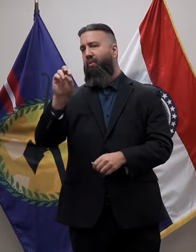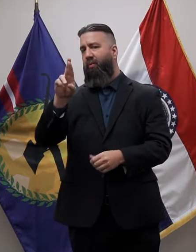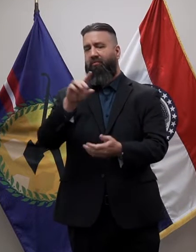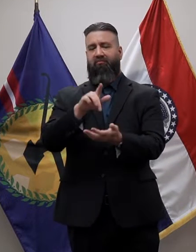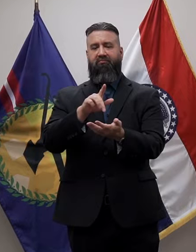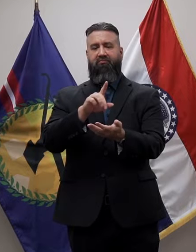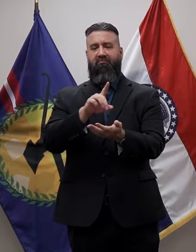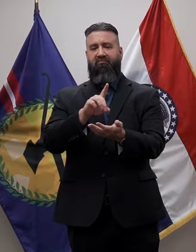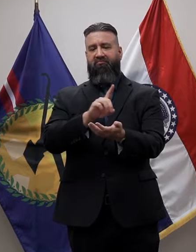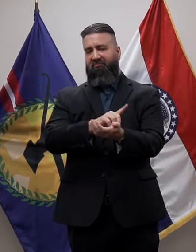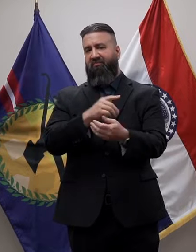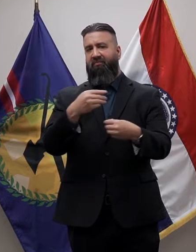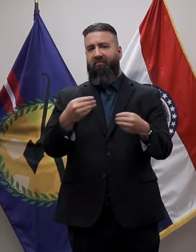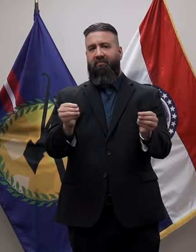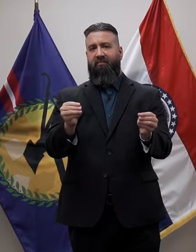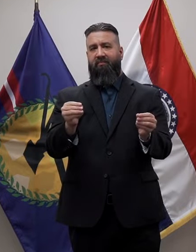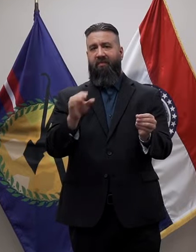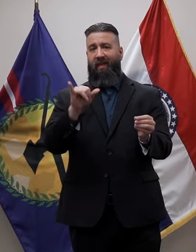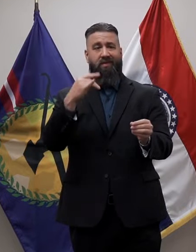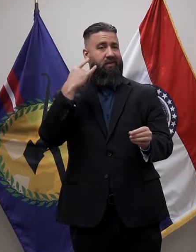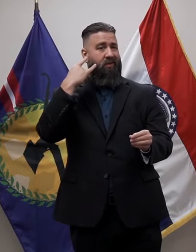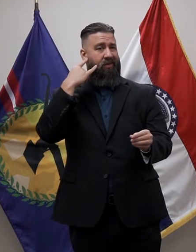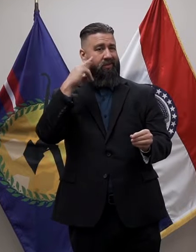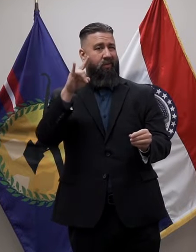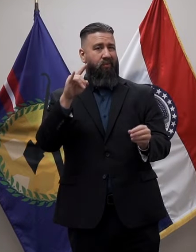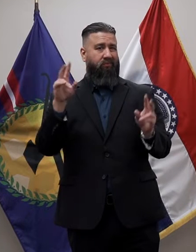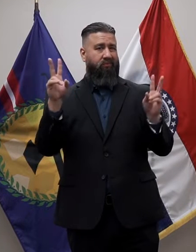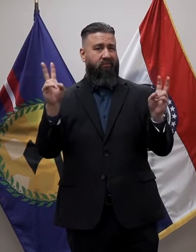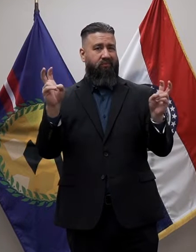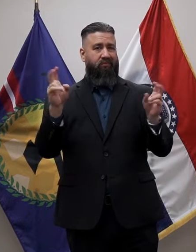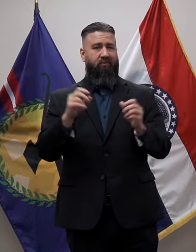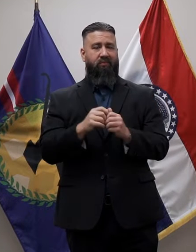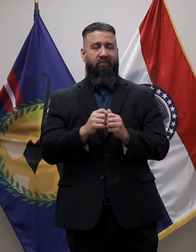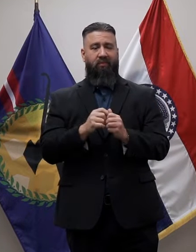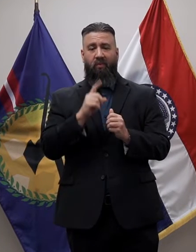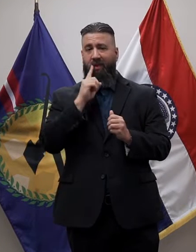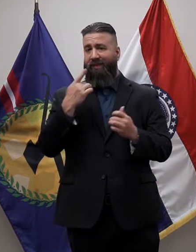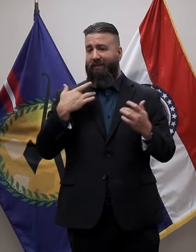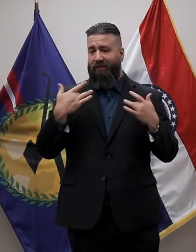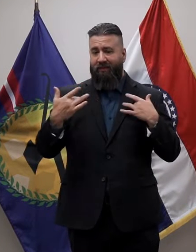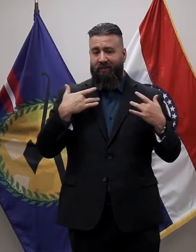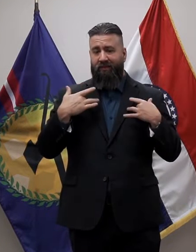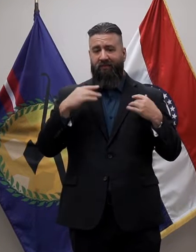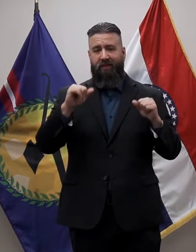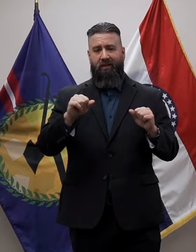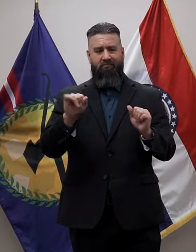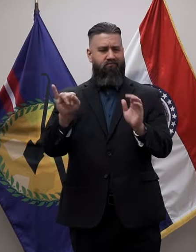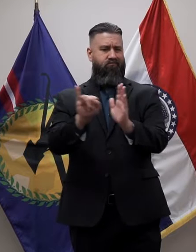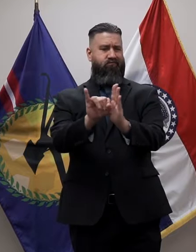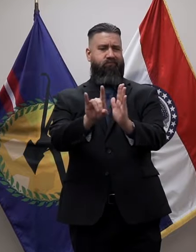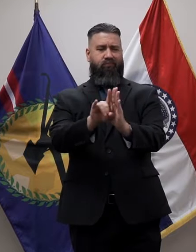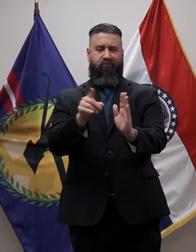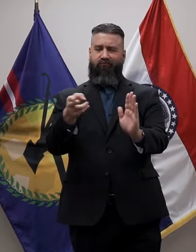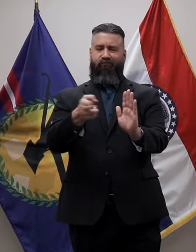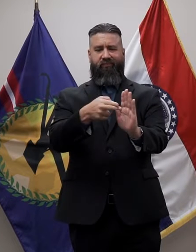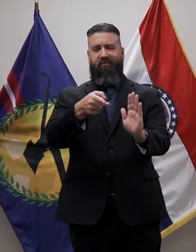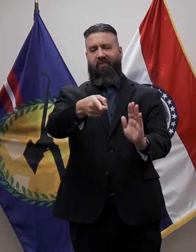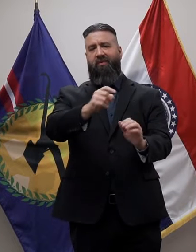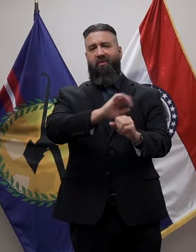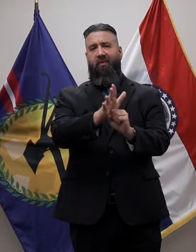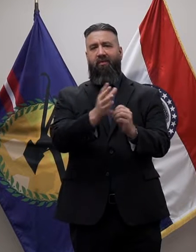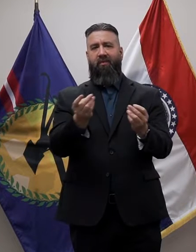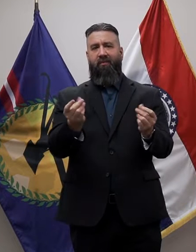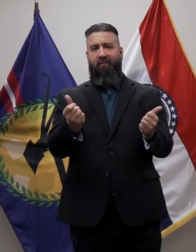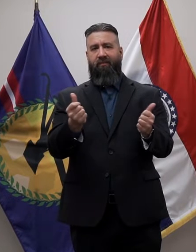are considered the gold standard in testing. They're highly sensitive at detecting the virus in your body and have the advantage of